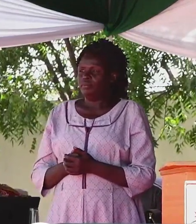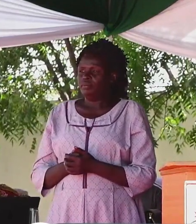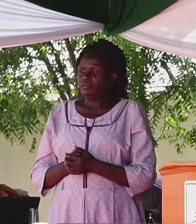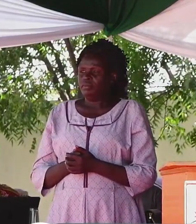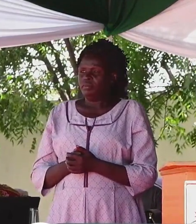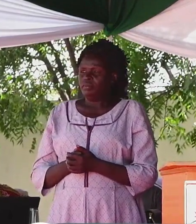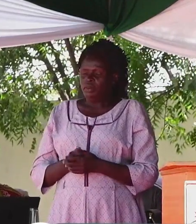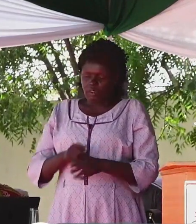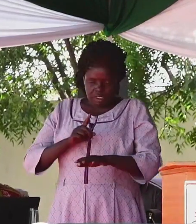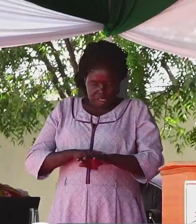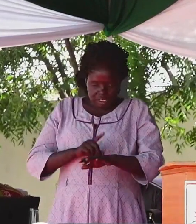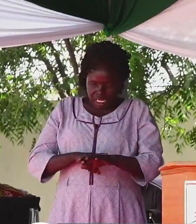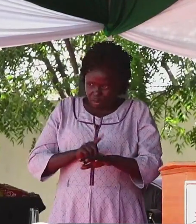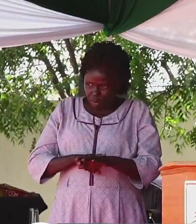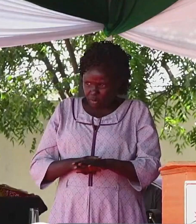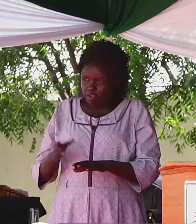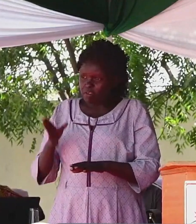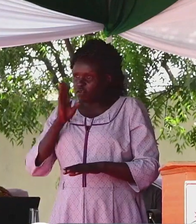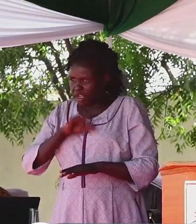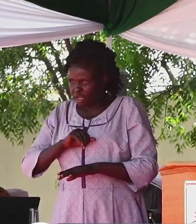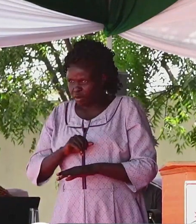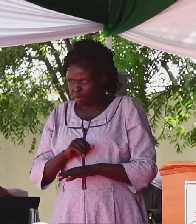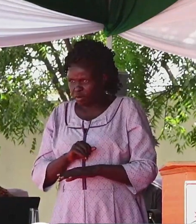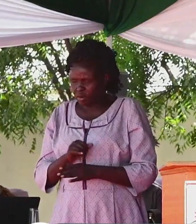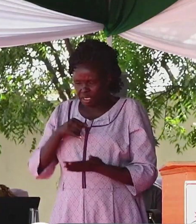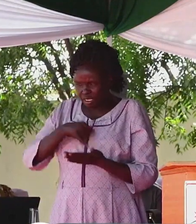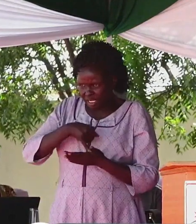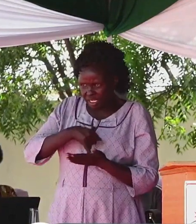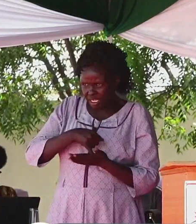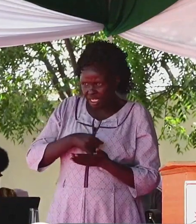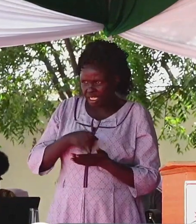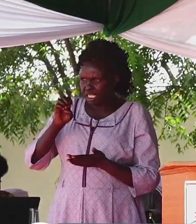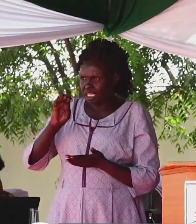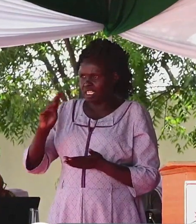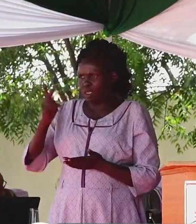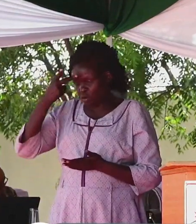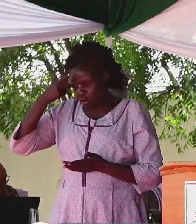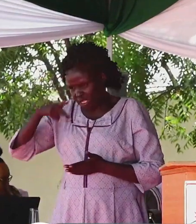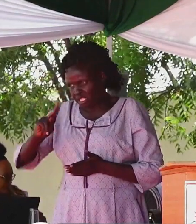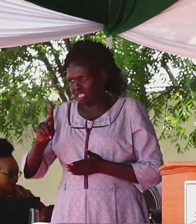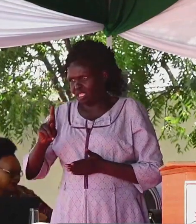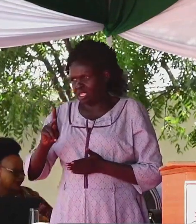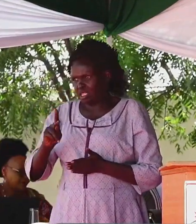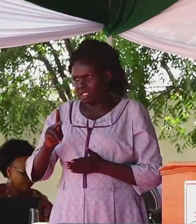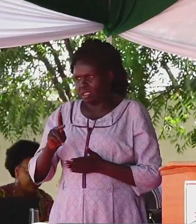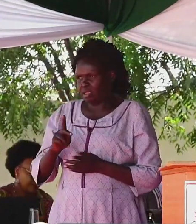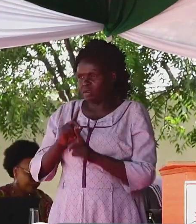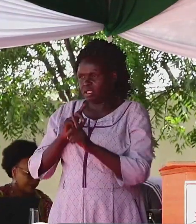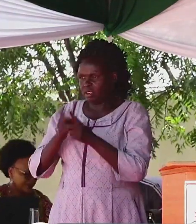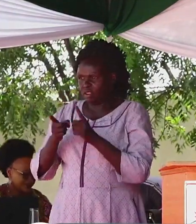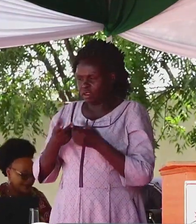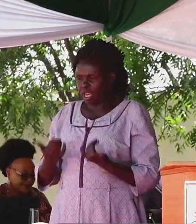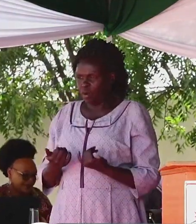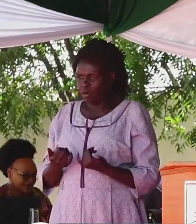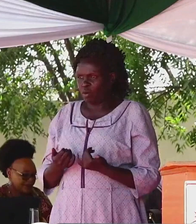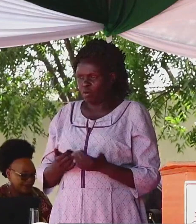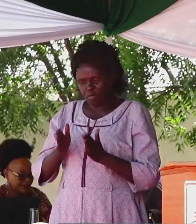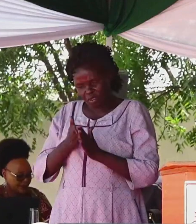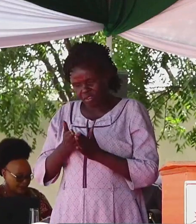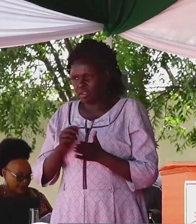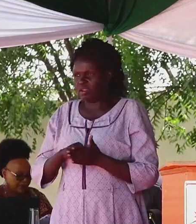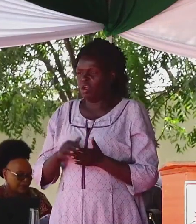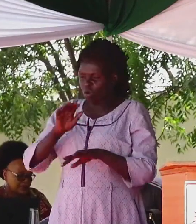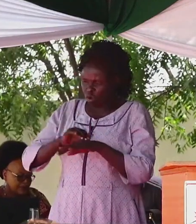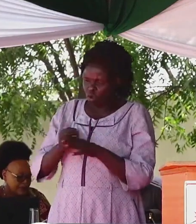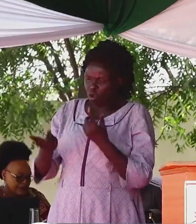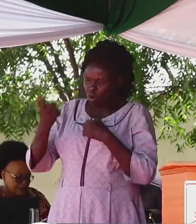The timely finalization of the integrated ECD policy and its implementation is now urgent. We call upon